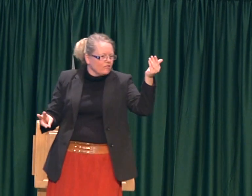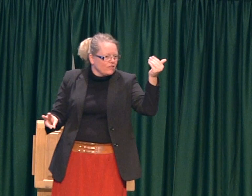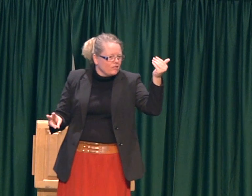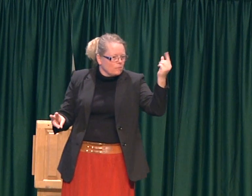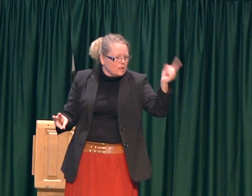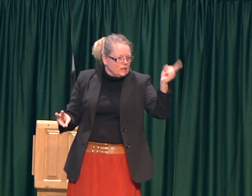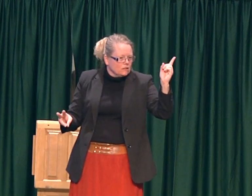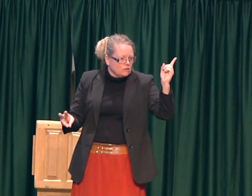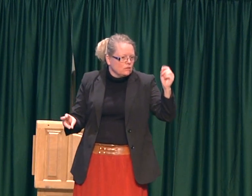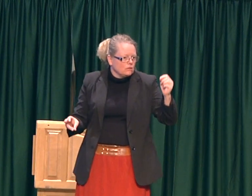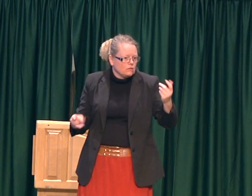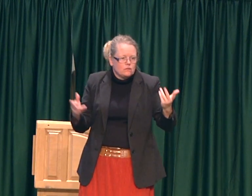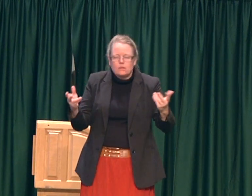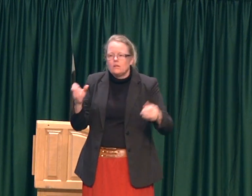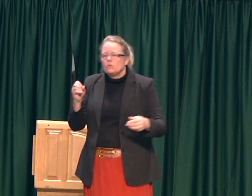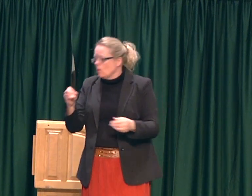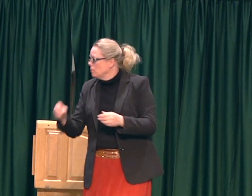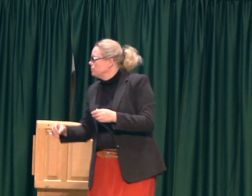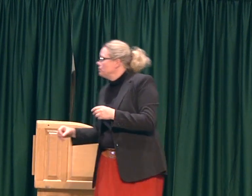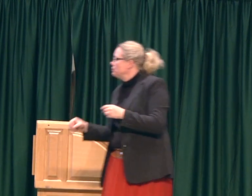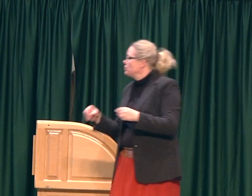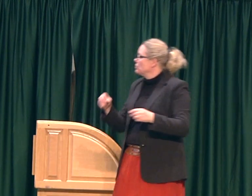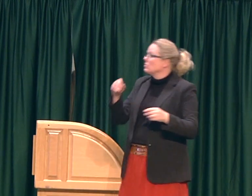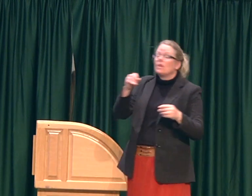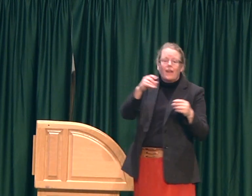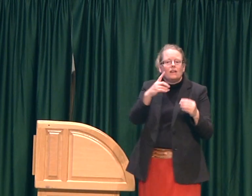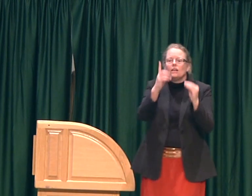using 15 minutes of service, it becomes much less.